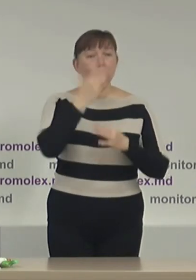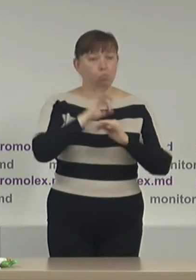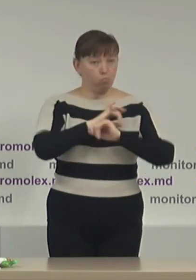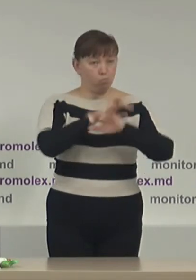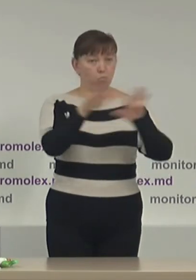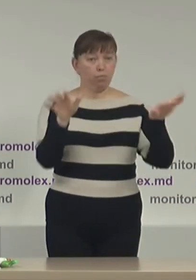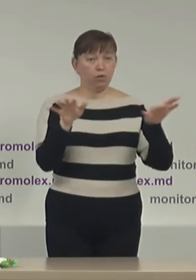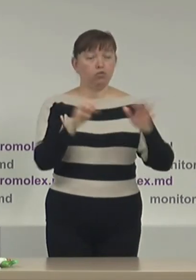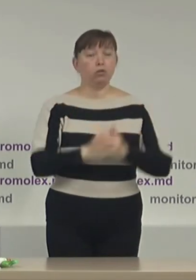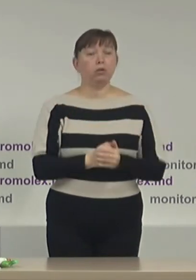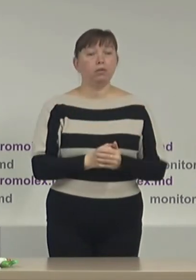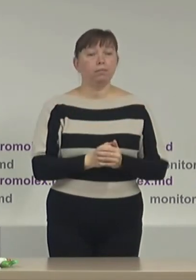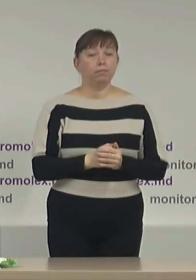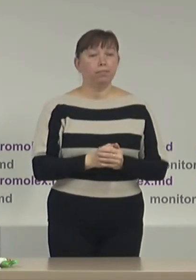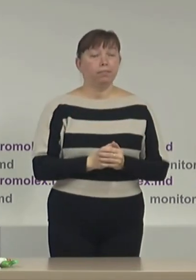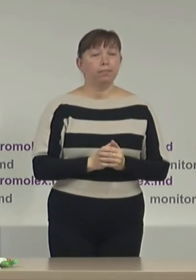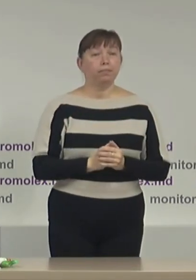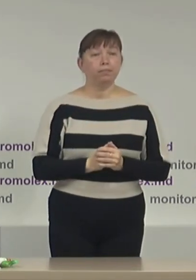public